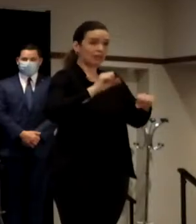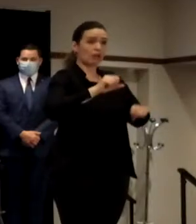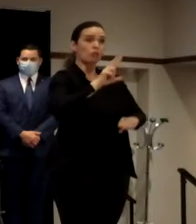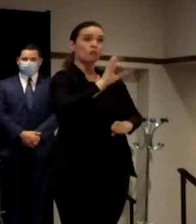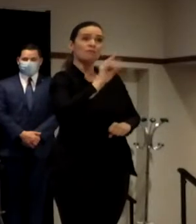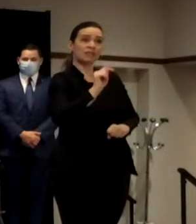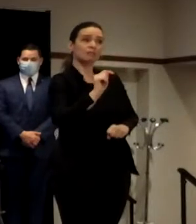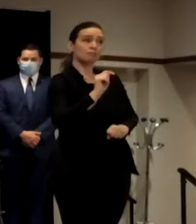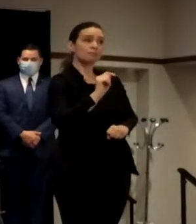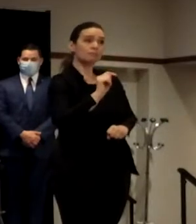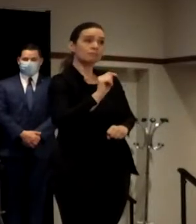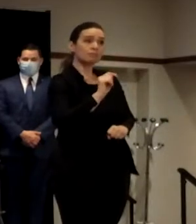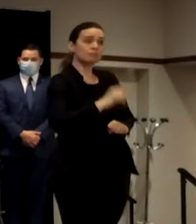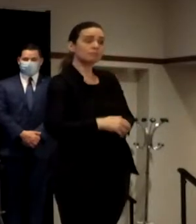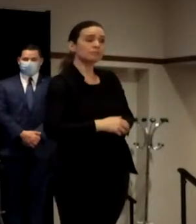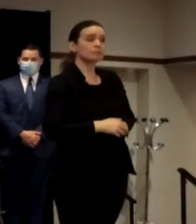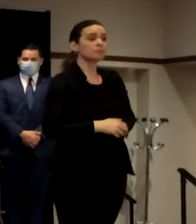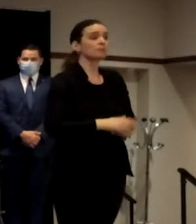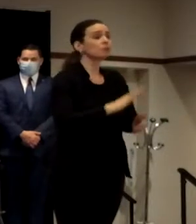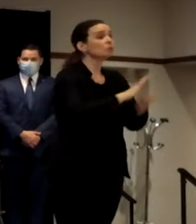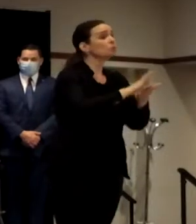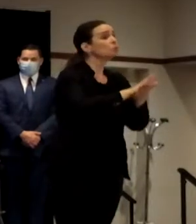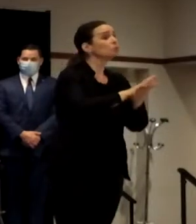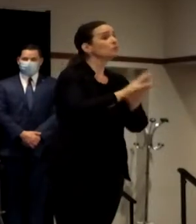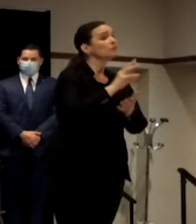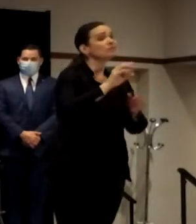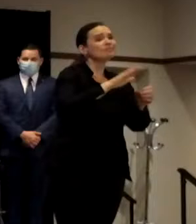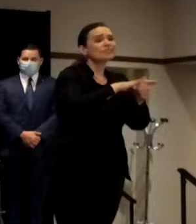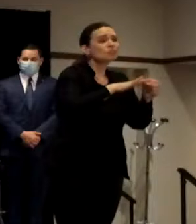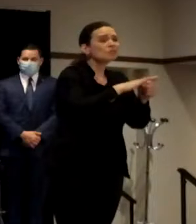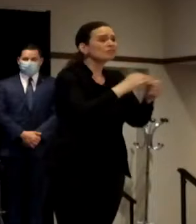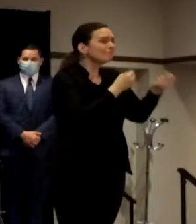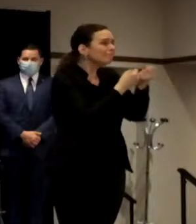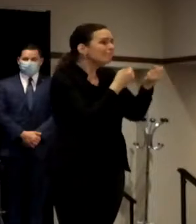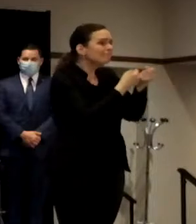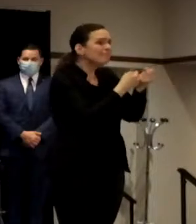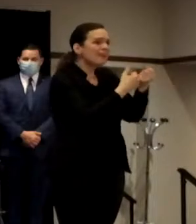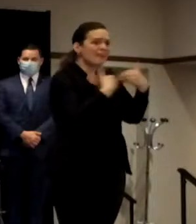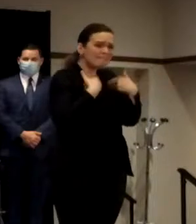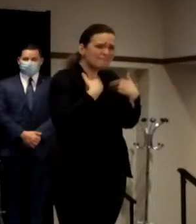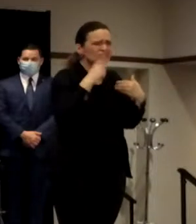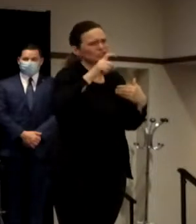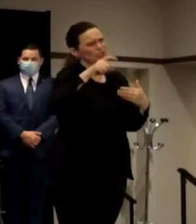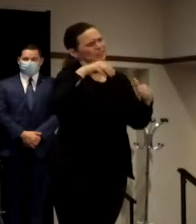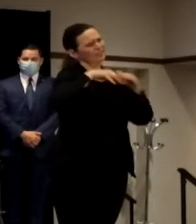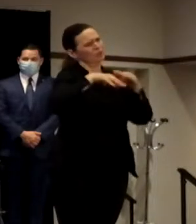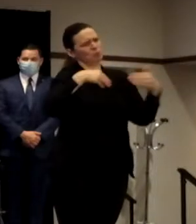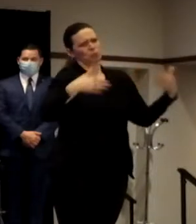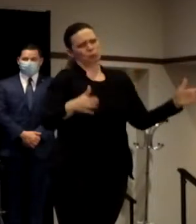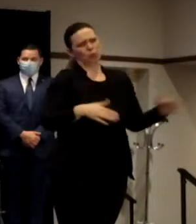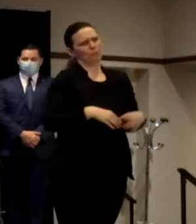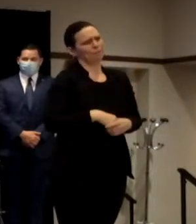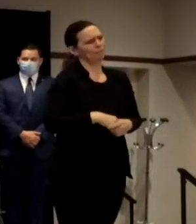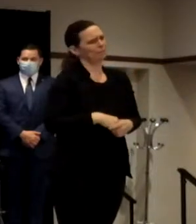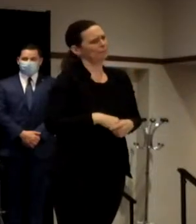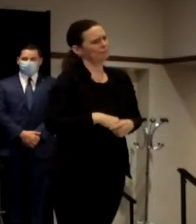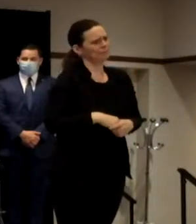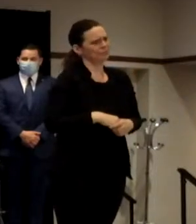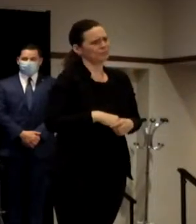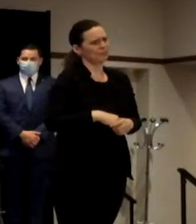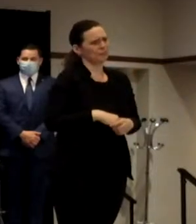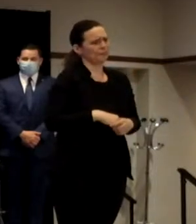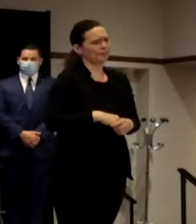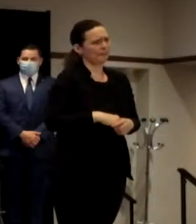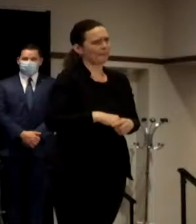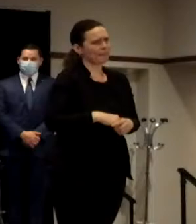As a result, school district will be accommodate more children in the classrooms. And